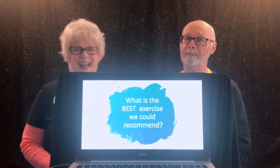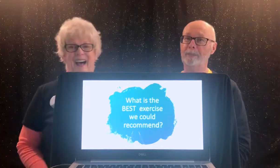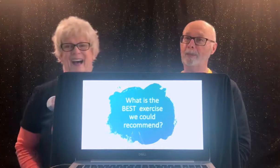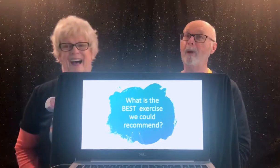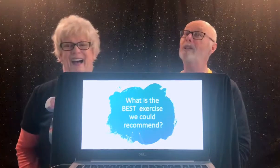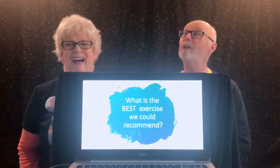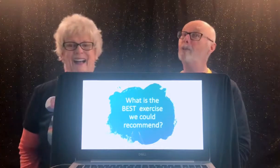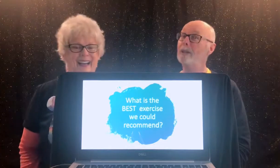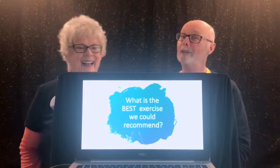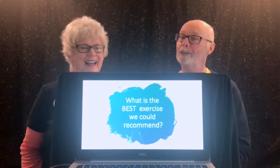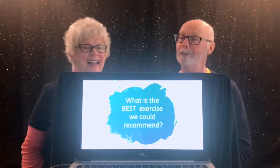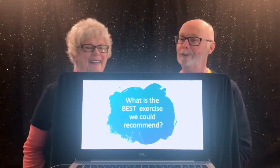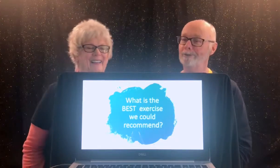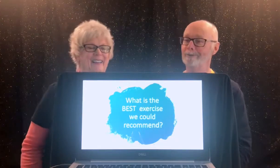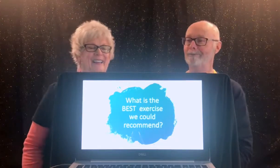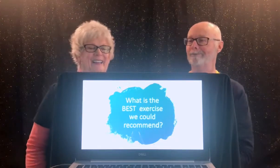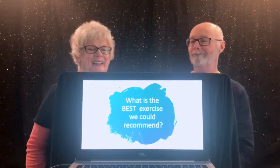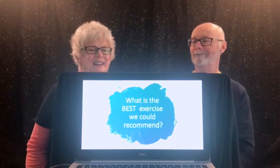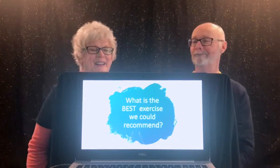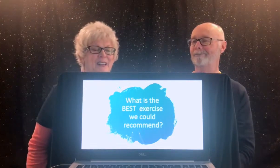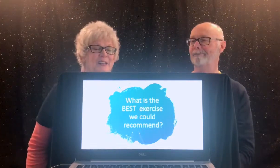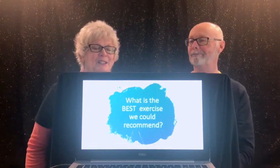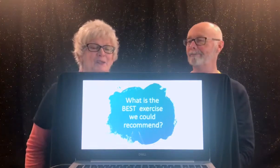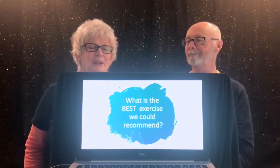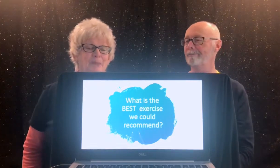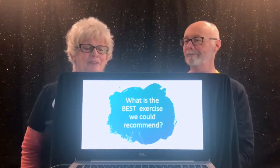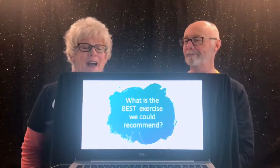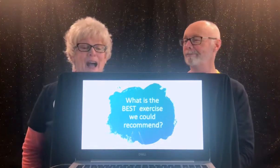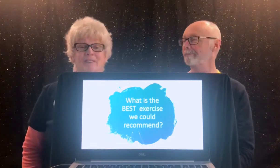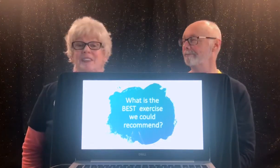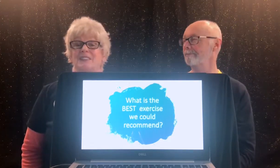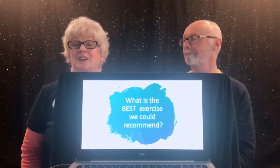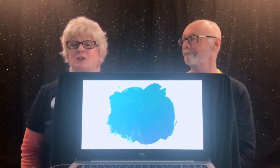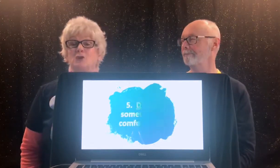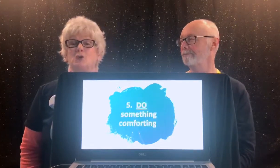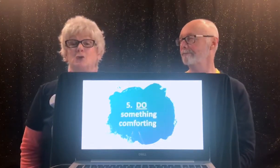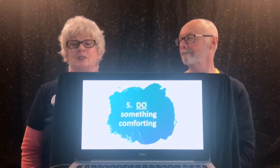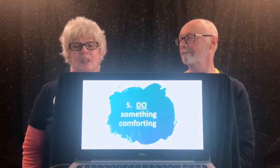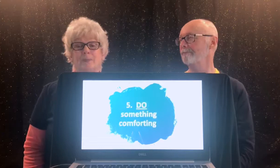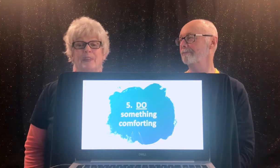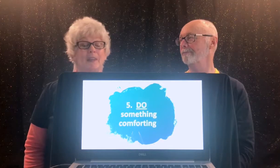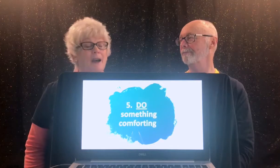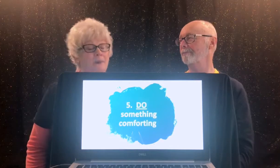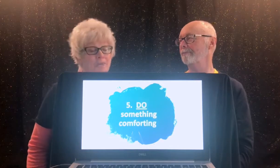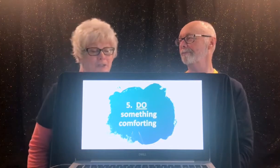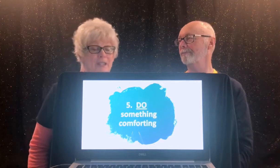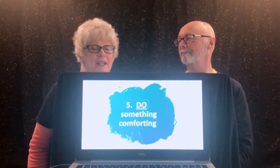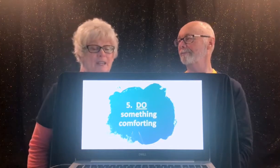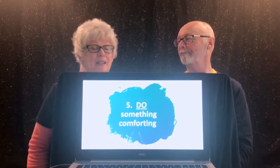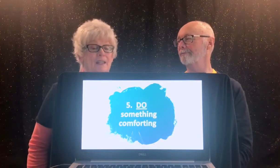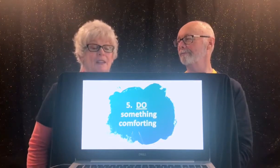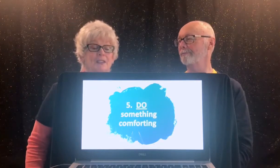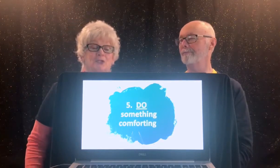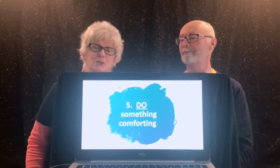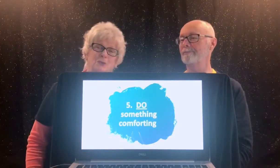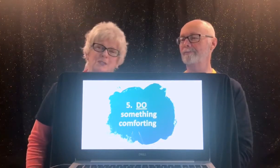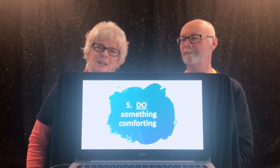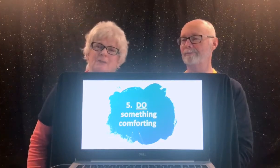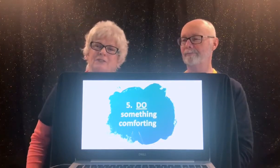pick one you will do. So number 5 is do something comforting. Choose